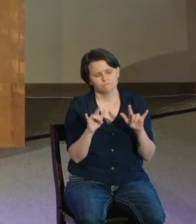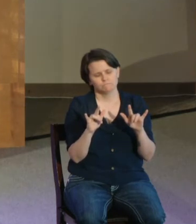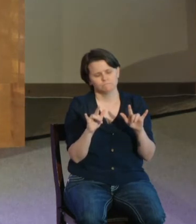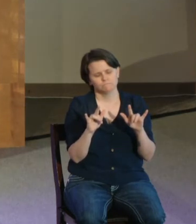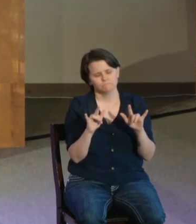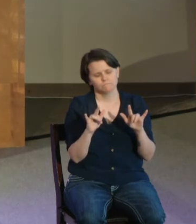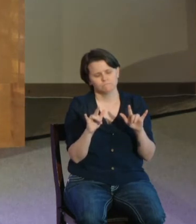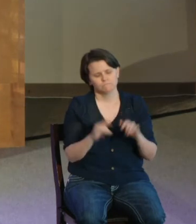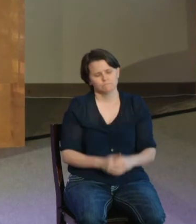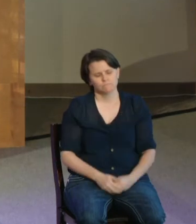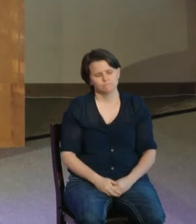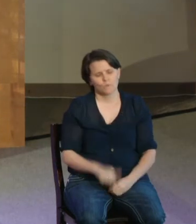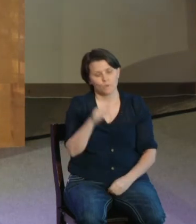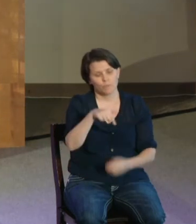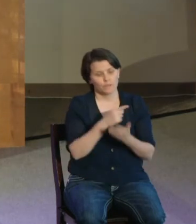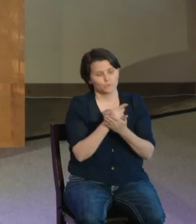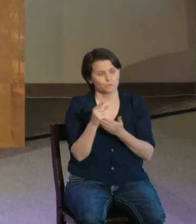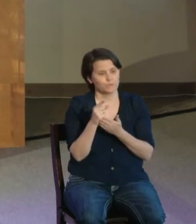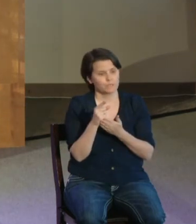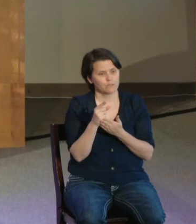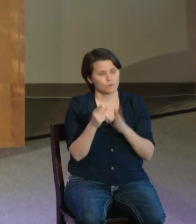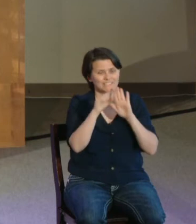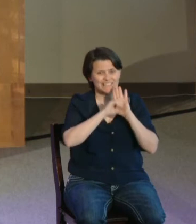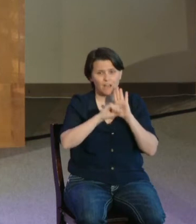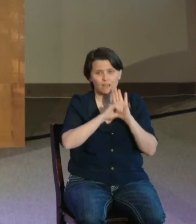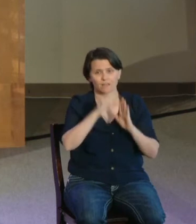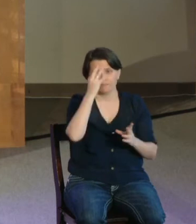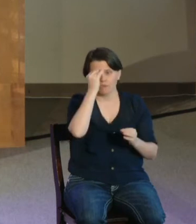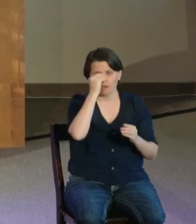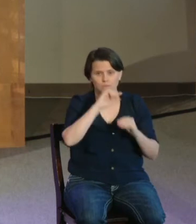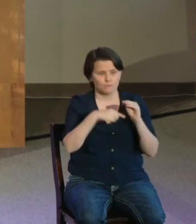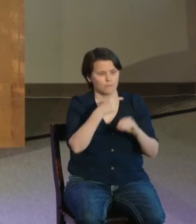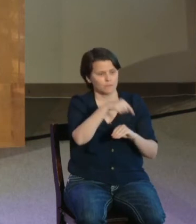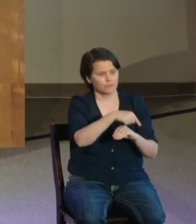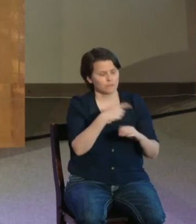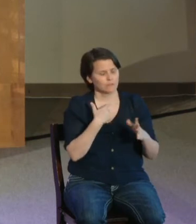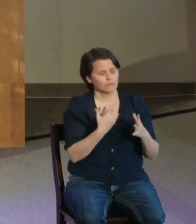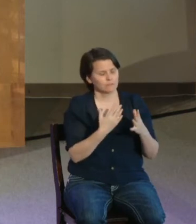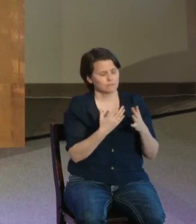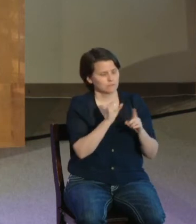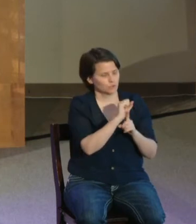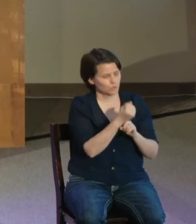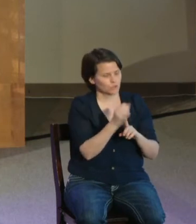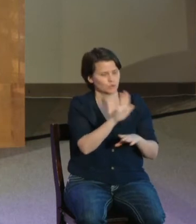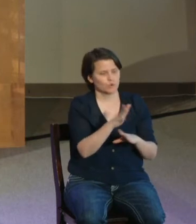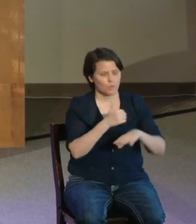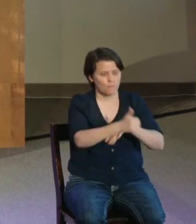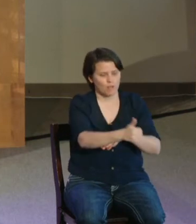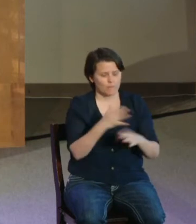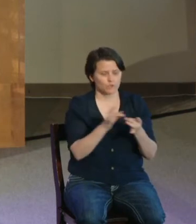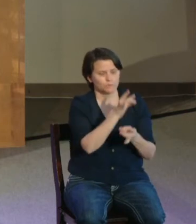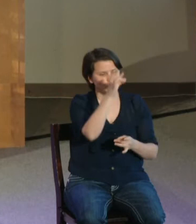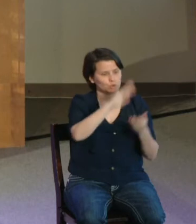So this week, anytime that you get those negative thoughts about this situation where you want to blame your spiritual community, you want to blame someone